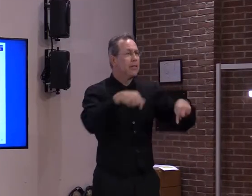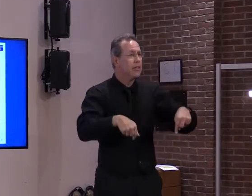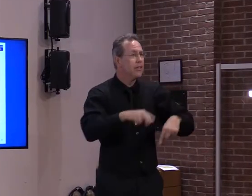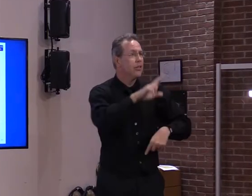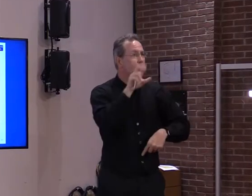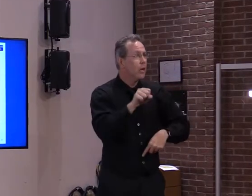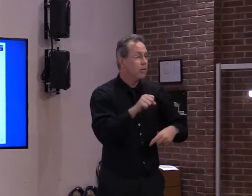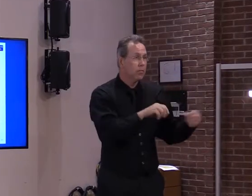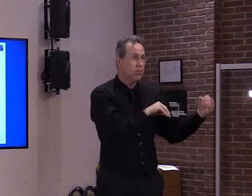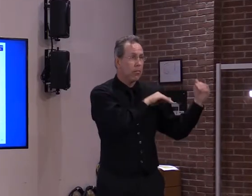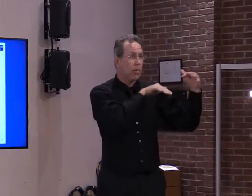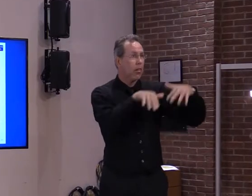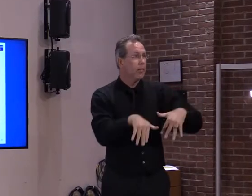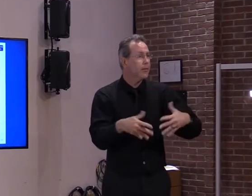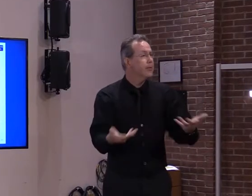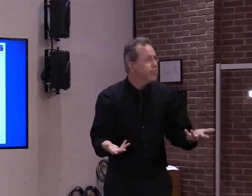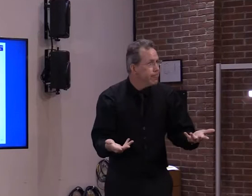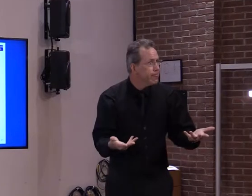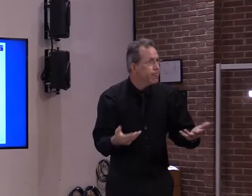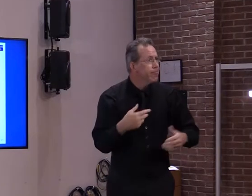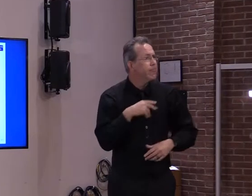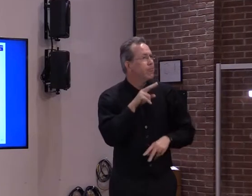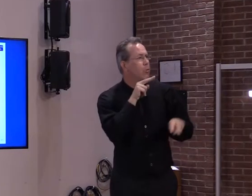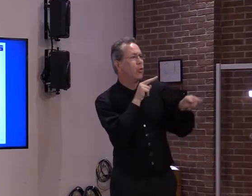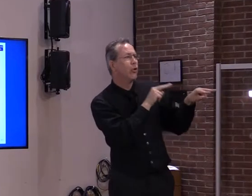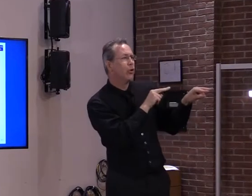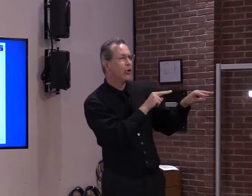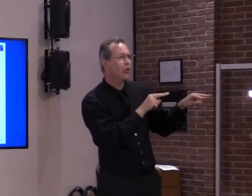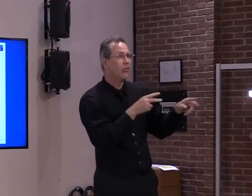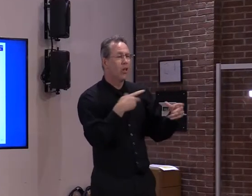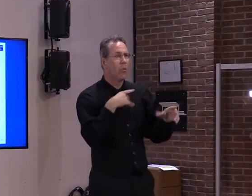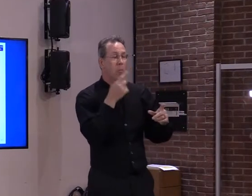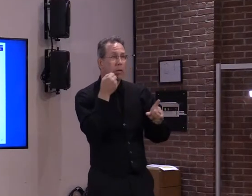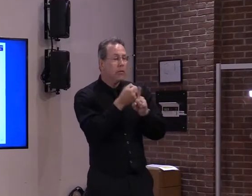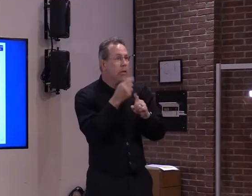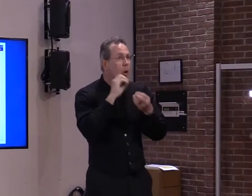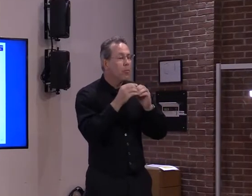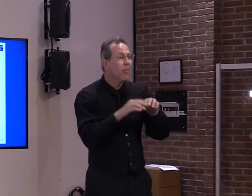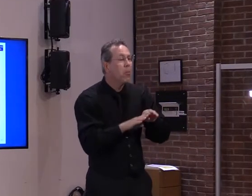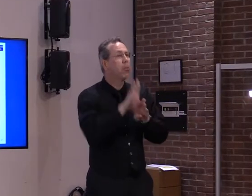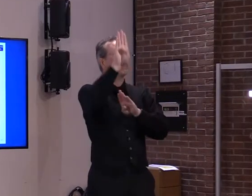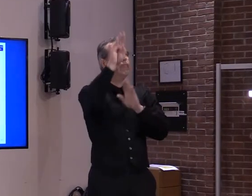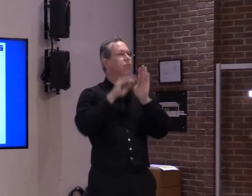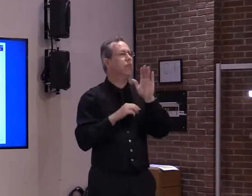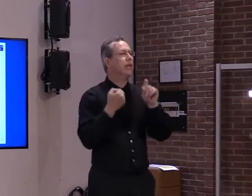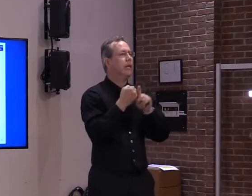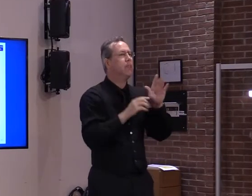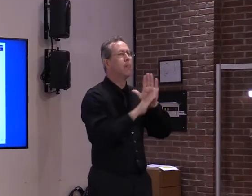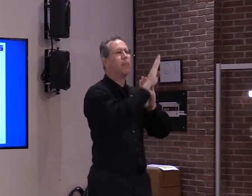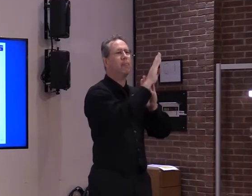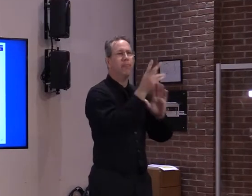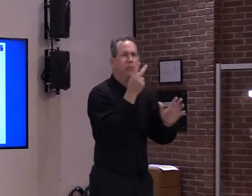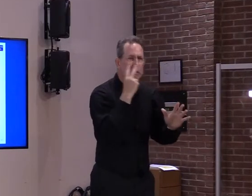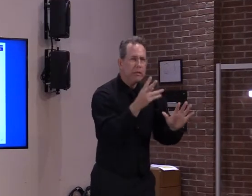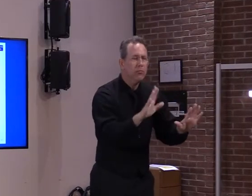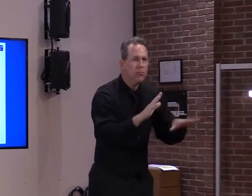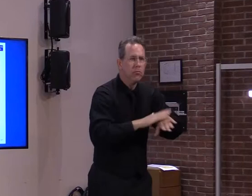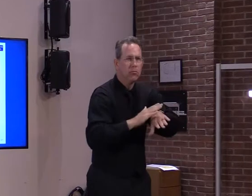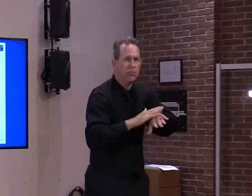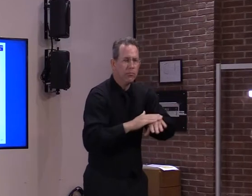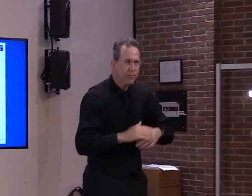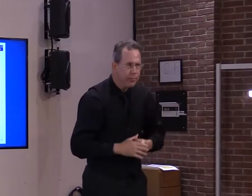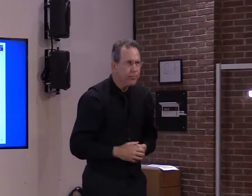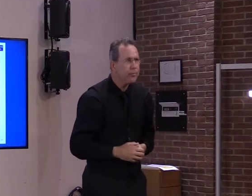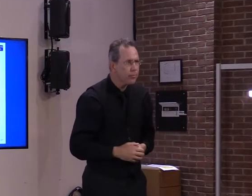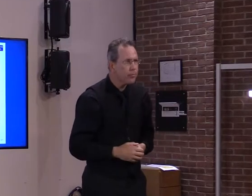the chart, cases in the UK have risen somewhat dramatically over the last 6 or 7 weeks, really increasing